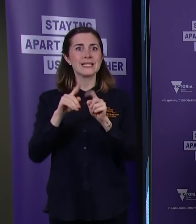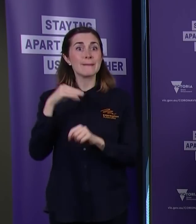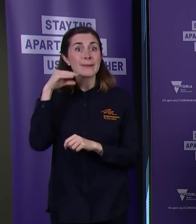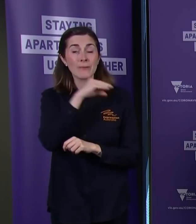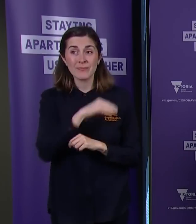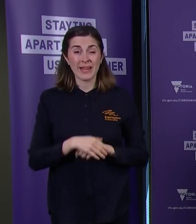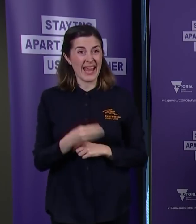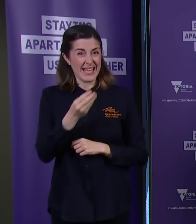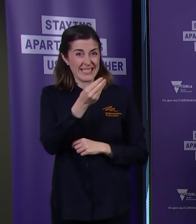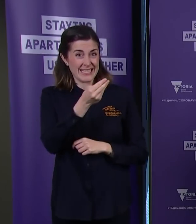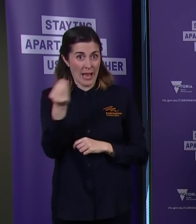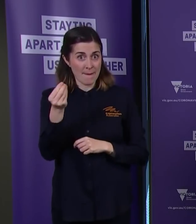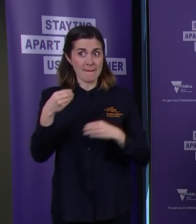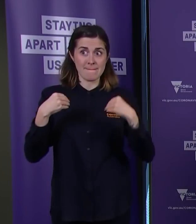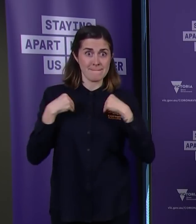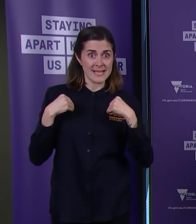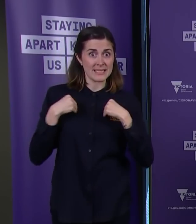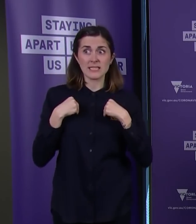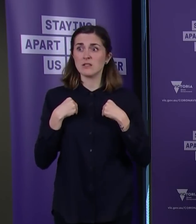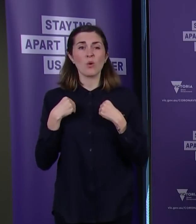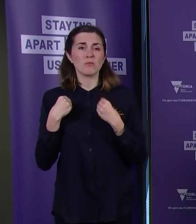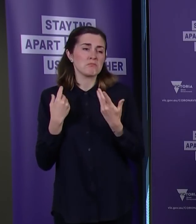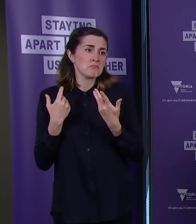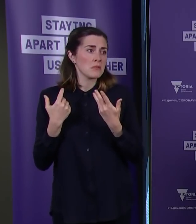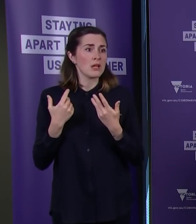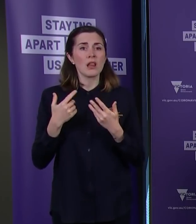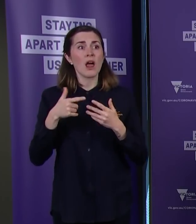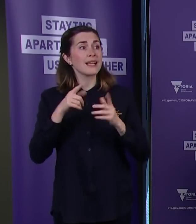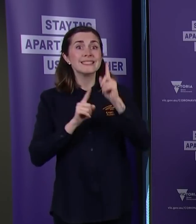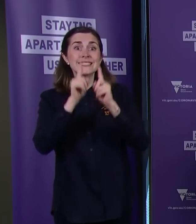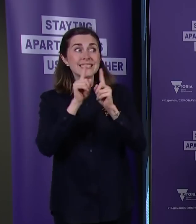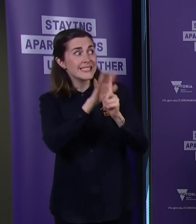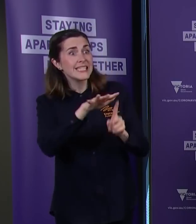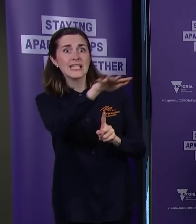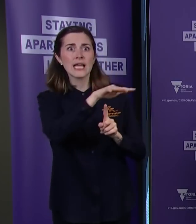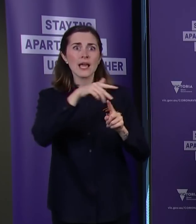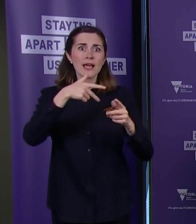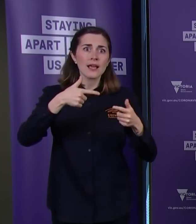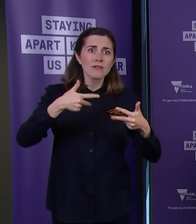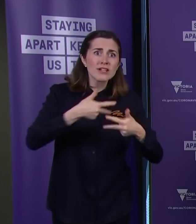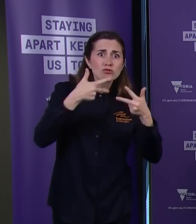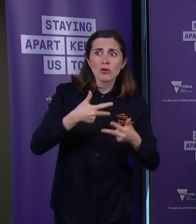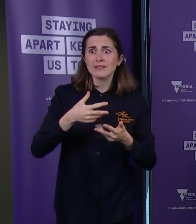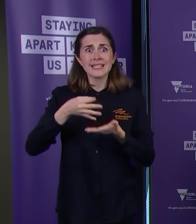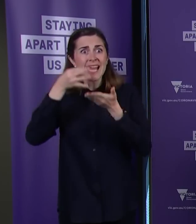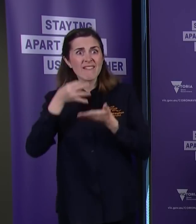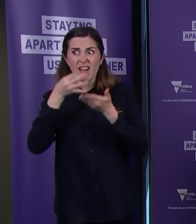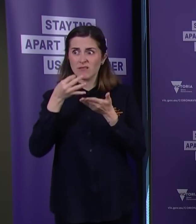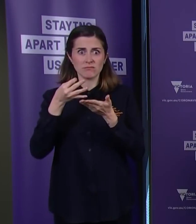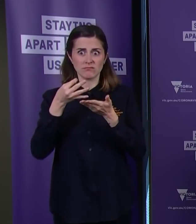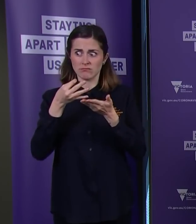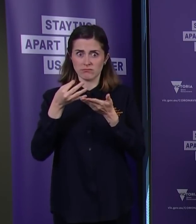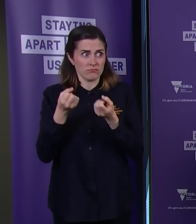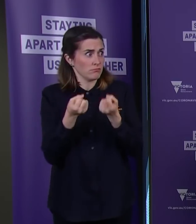that rely on high-density workplaces such as the CBD is addressed. That's why the Victorian Government